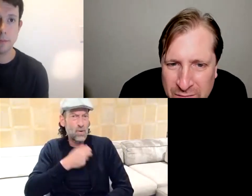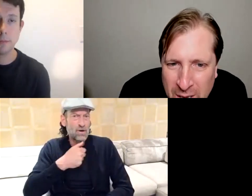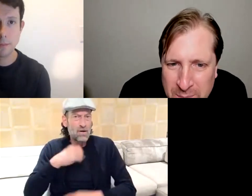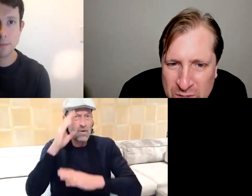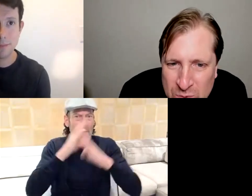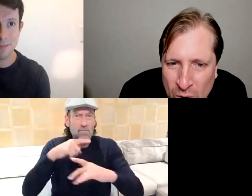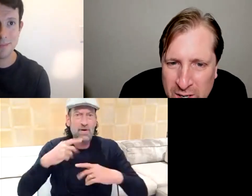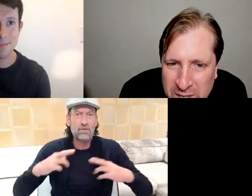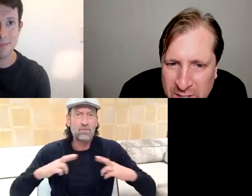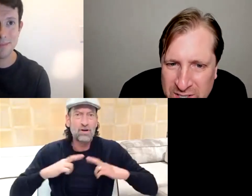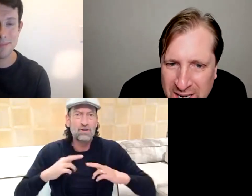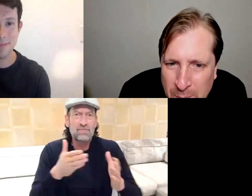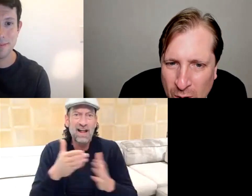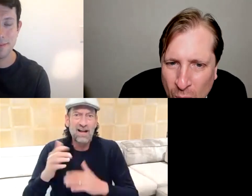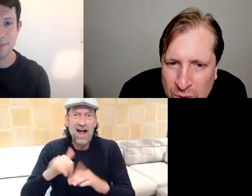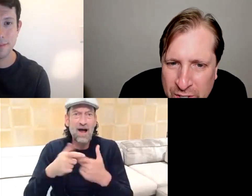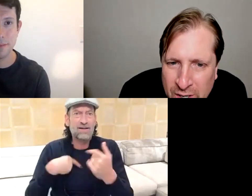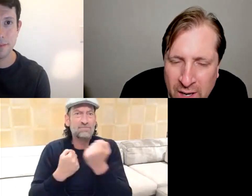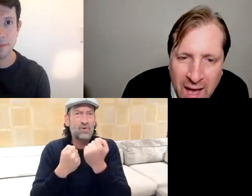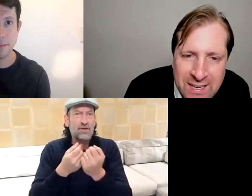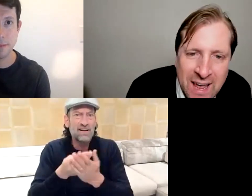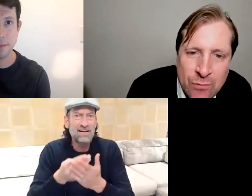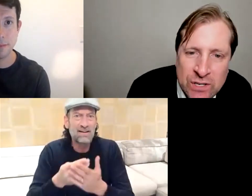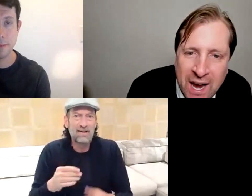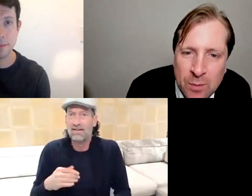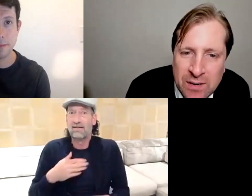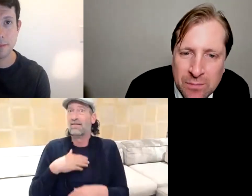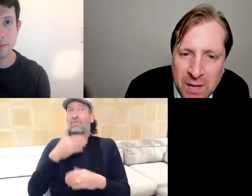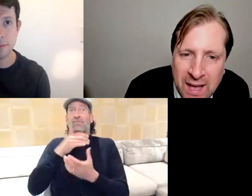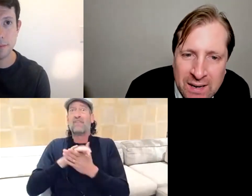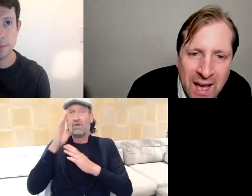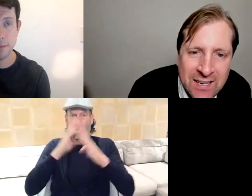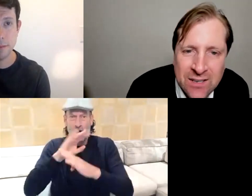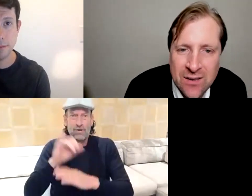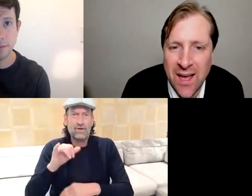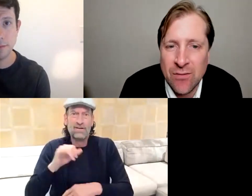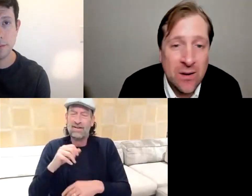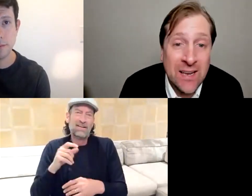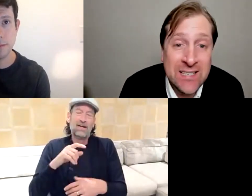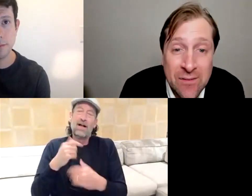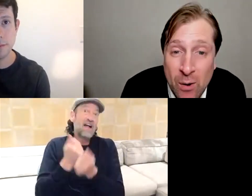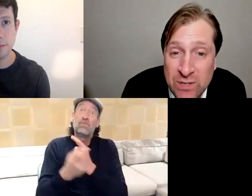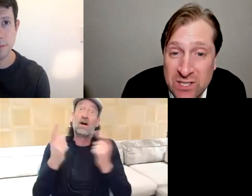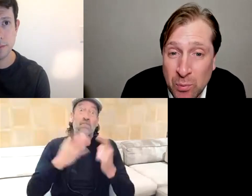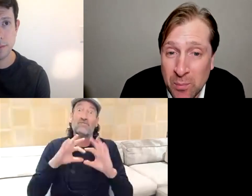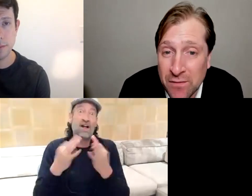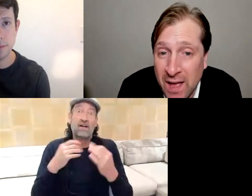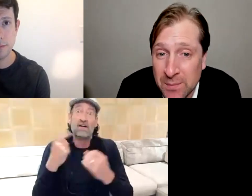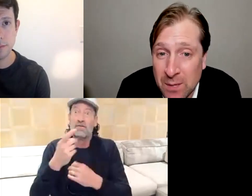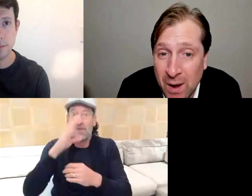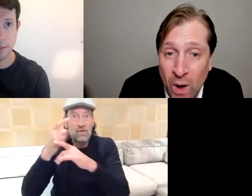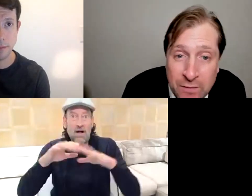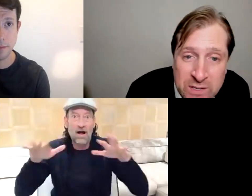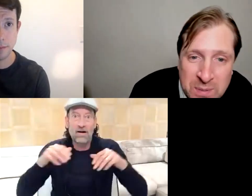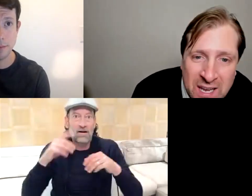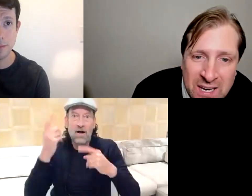a lot of times I was worried because I was getting a bit older. I didn't have a retirement plan. I didn't have an idea of how I would support my family.